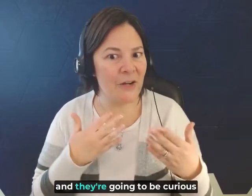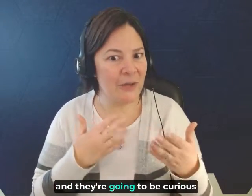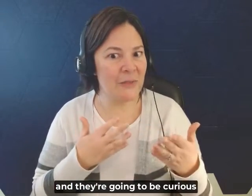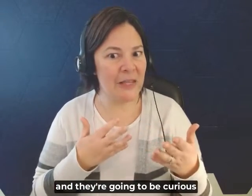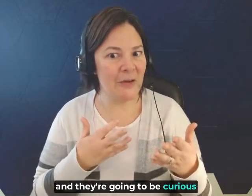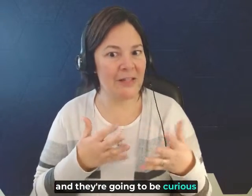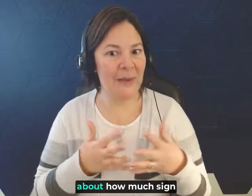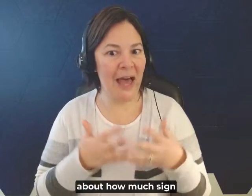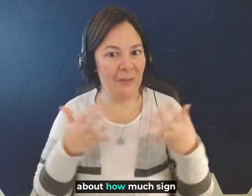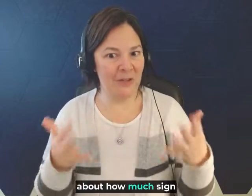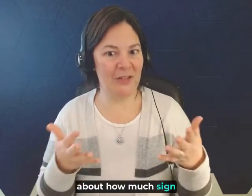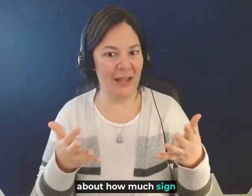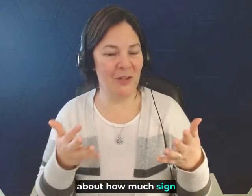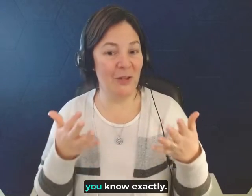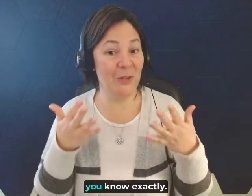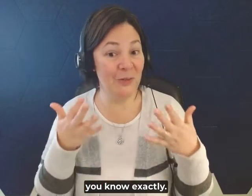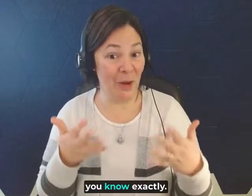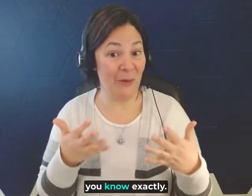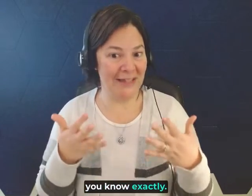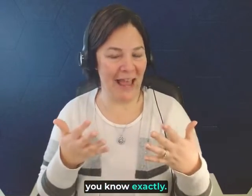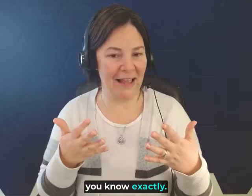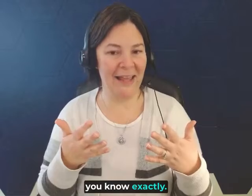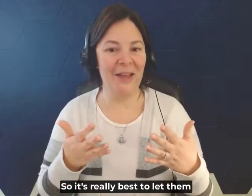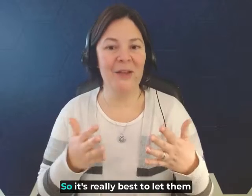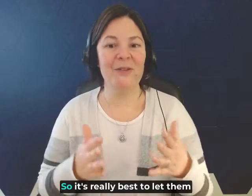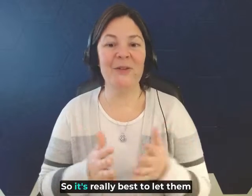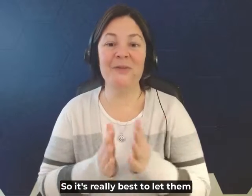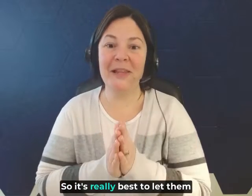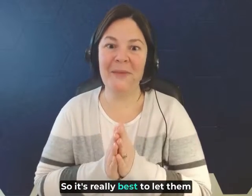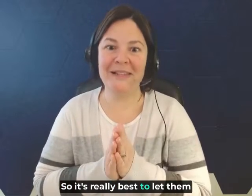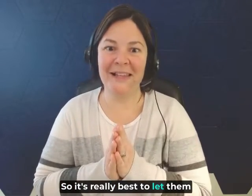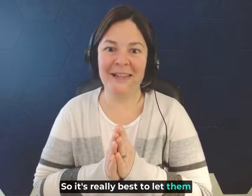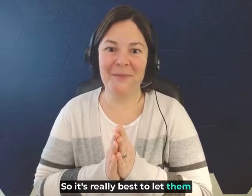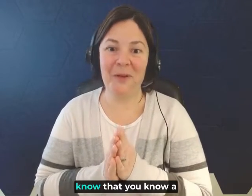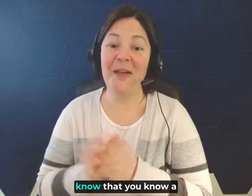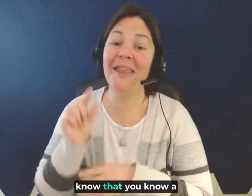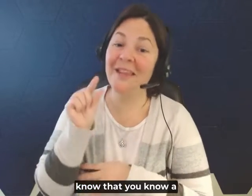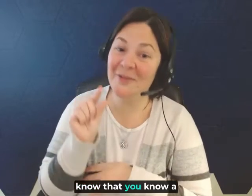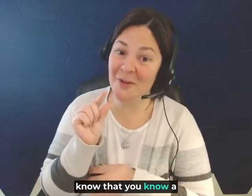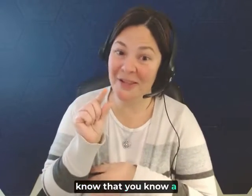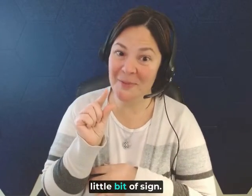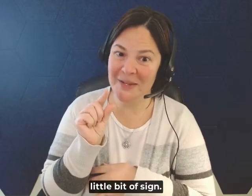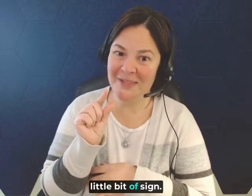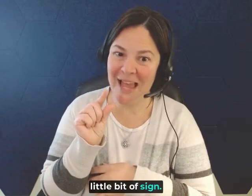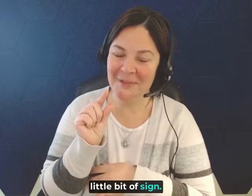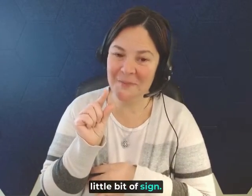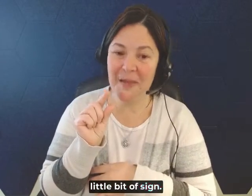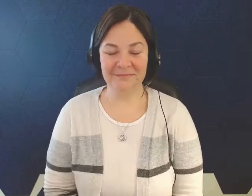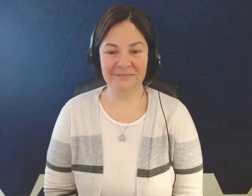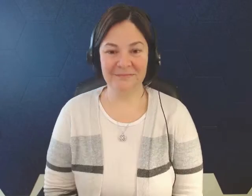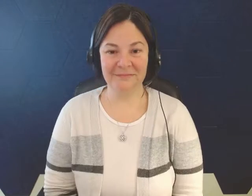going to be curious about how much sign you know exactly. So it's really best to let them know that you know a little bit of sign.